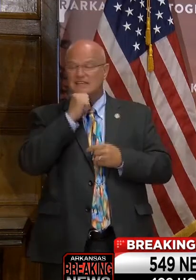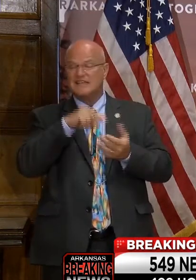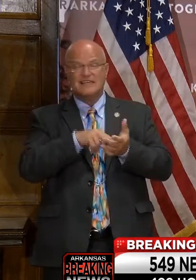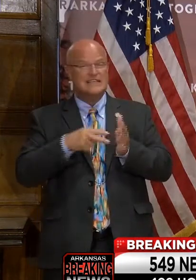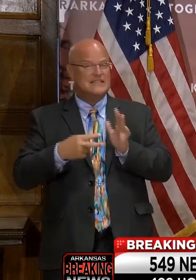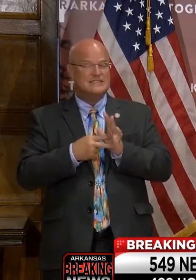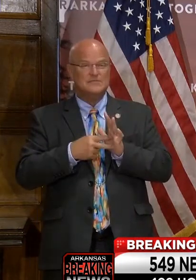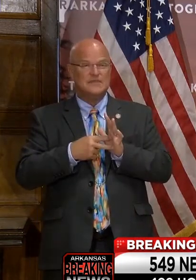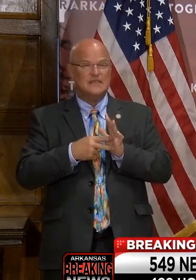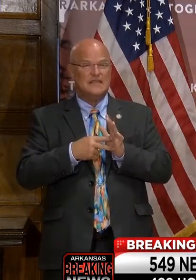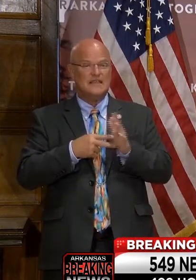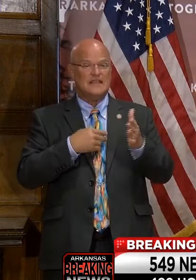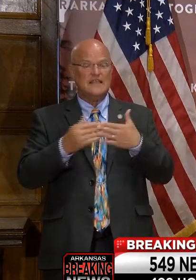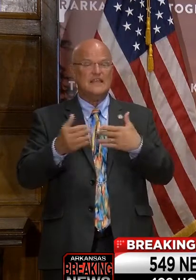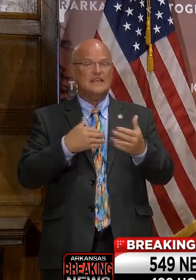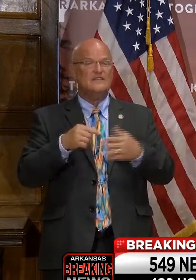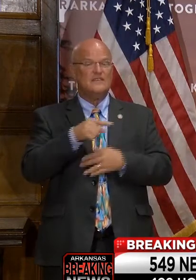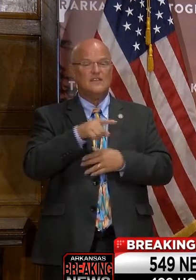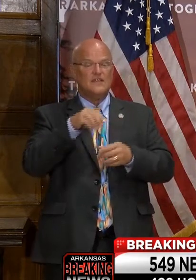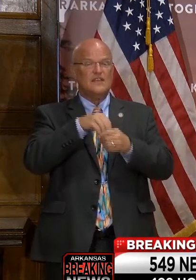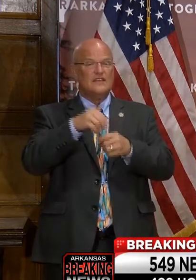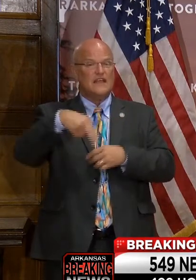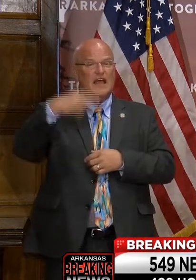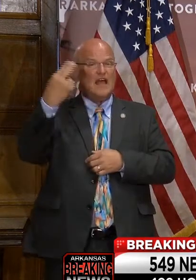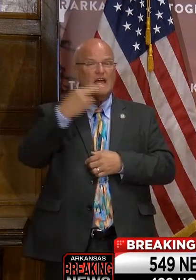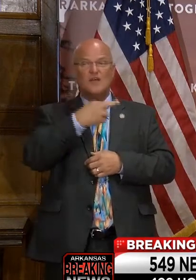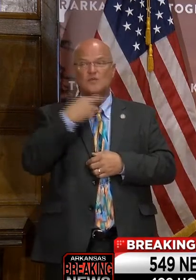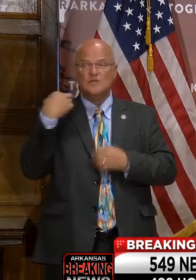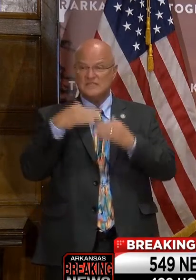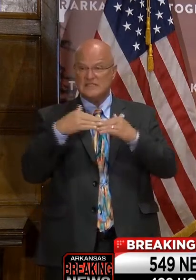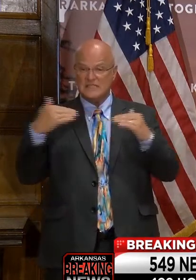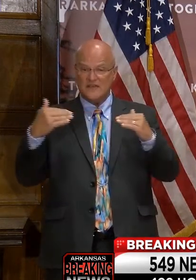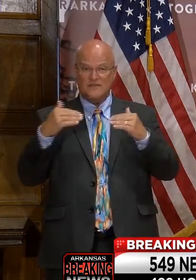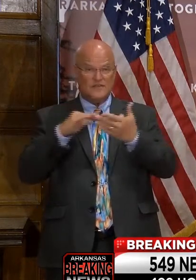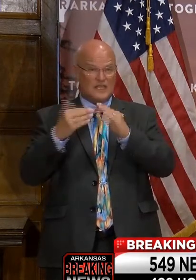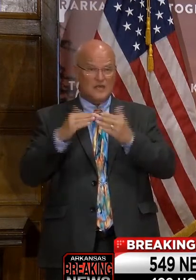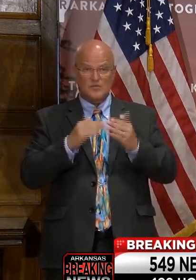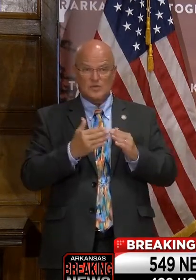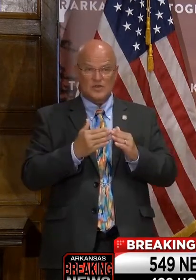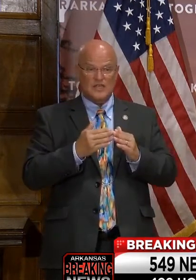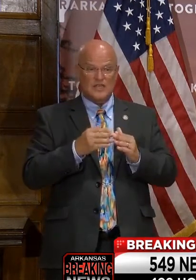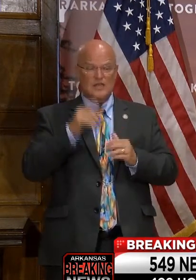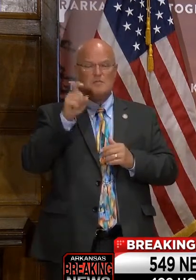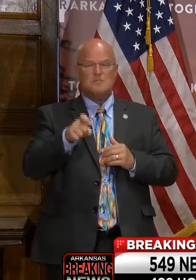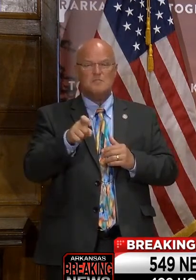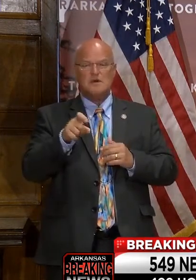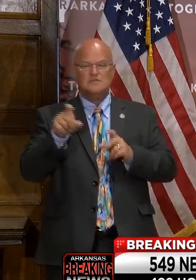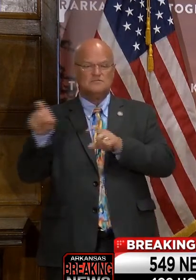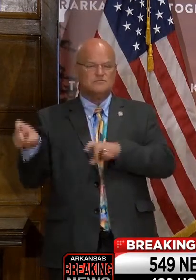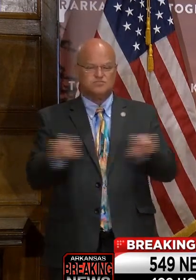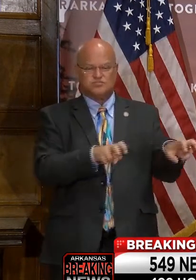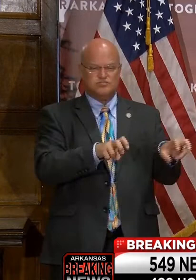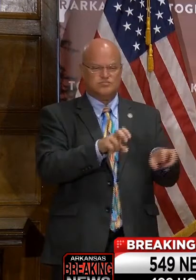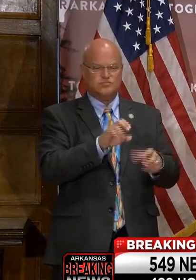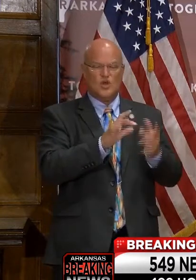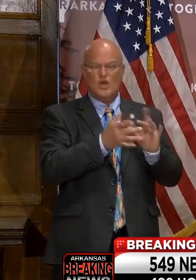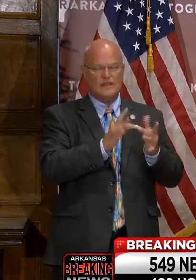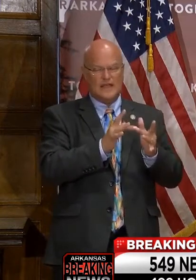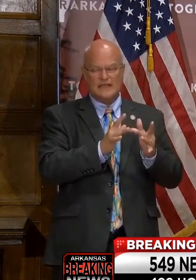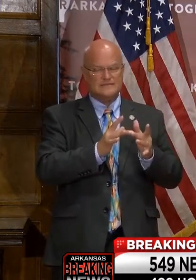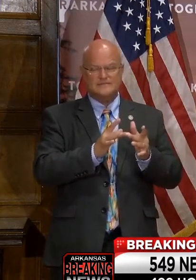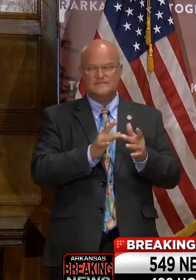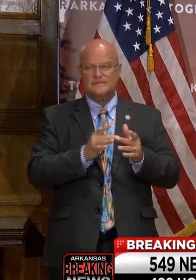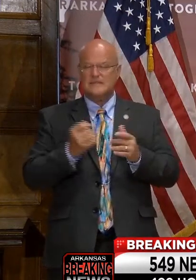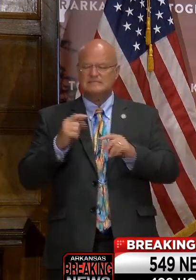mean that even if they're in the higher risk level in the community, that they have to shift to online. As the Secretary said, there's